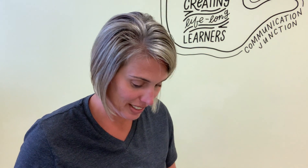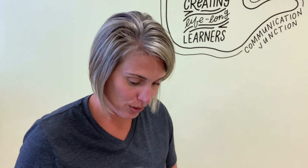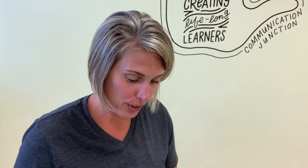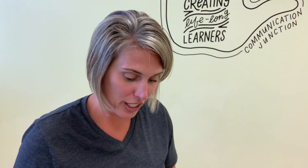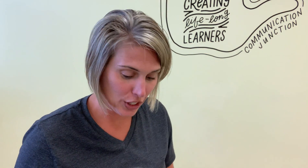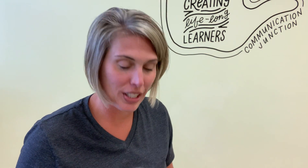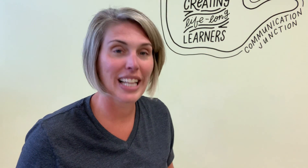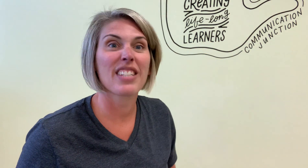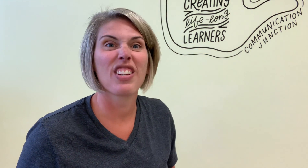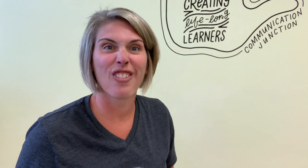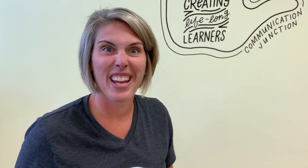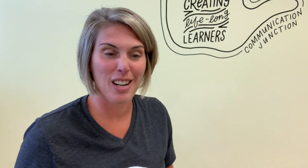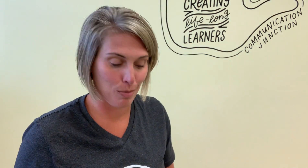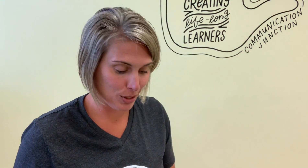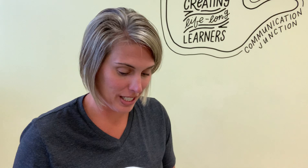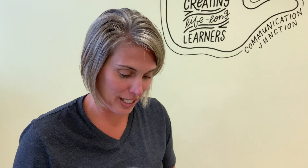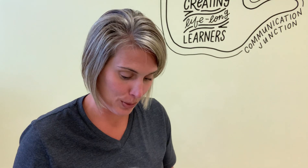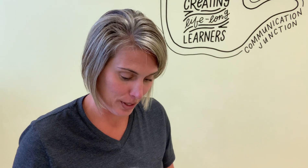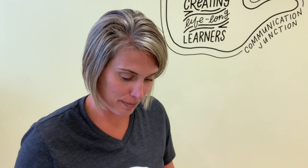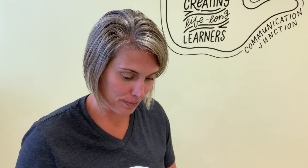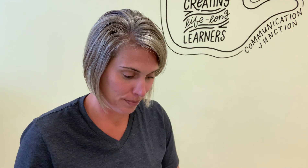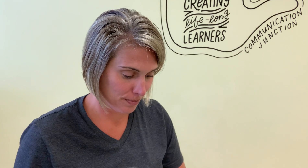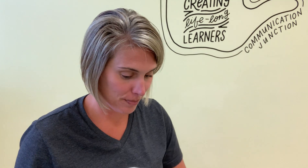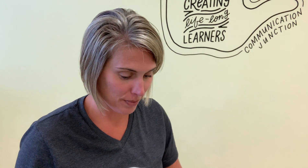We're going to learn lots of different animals in this one.